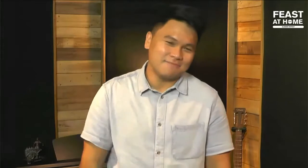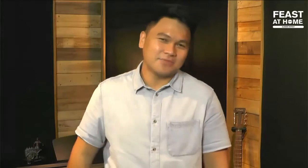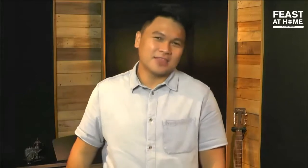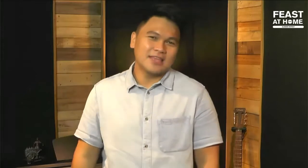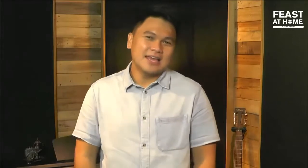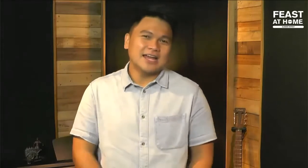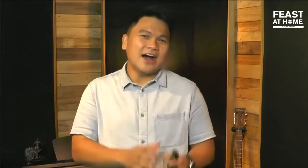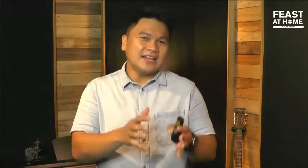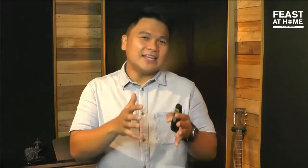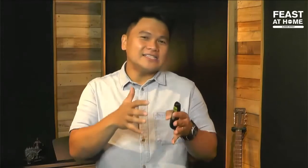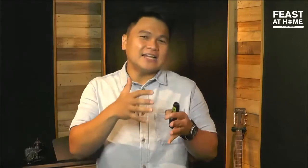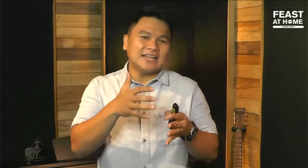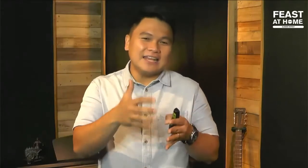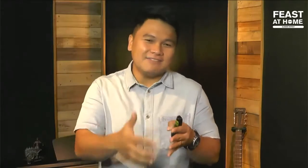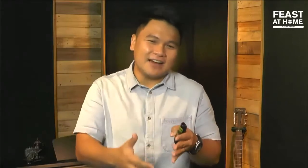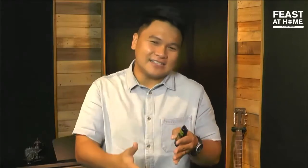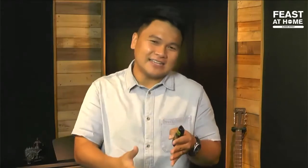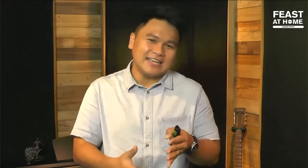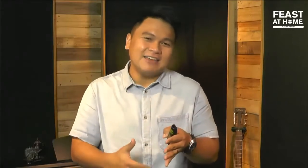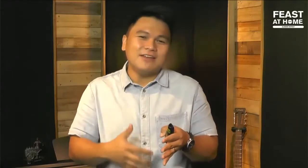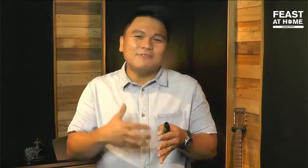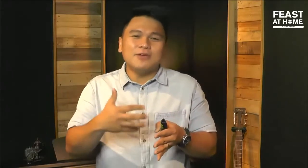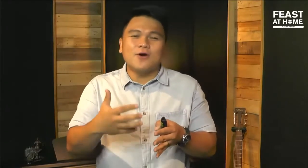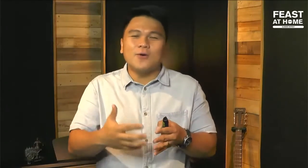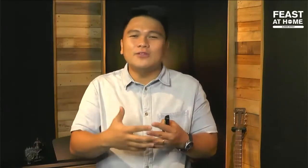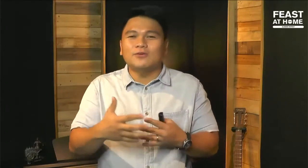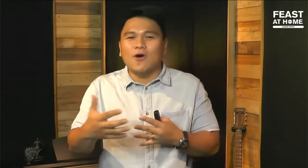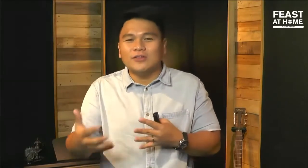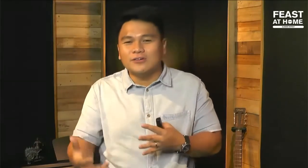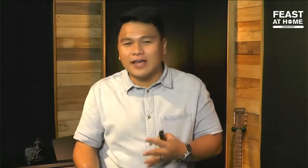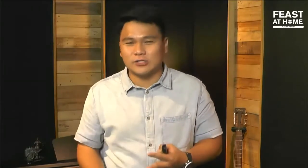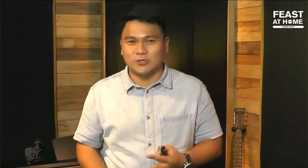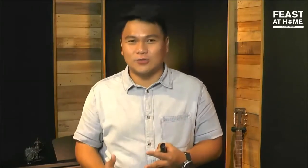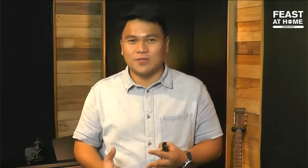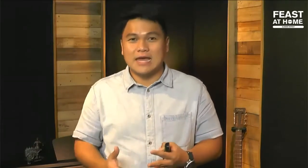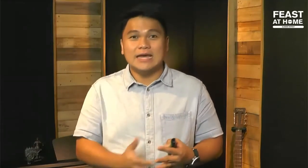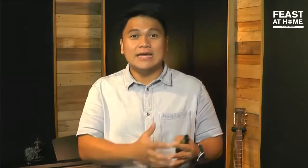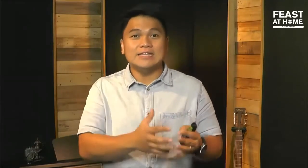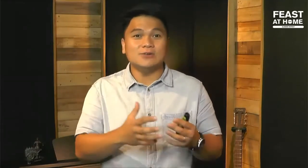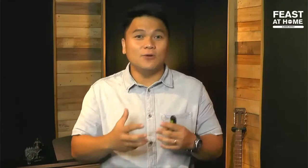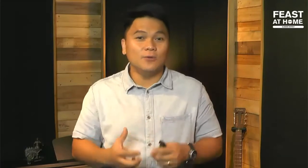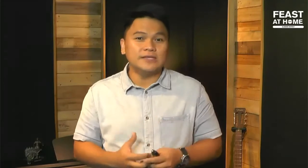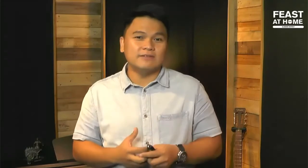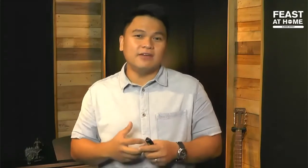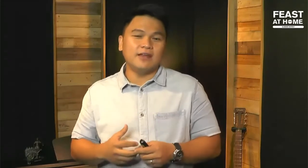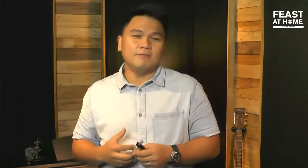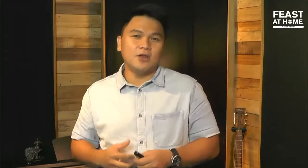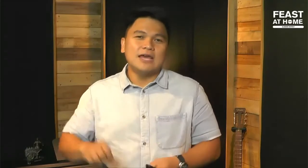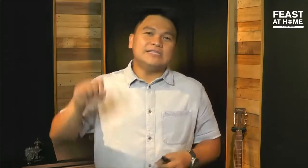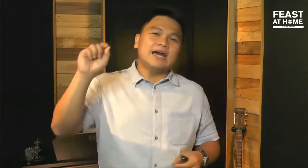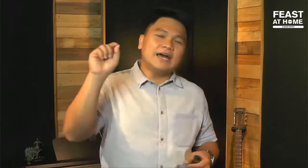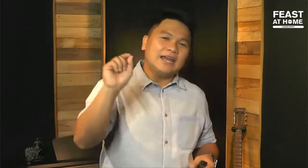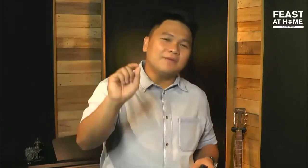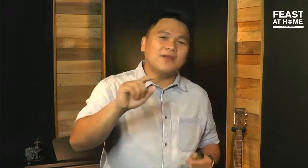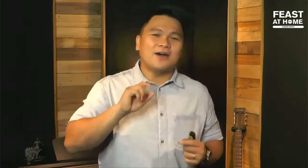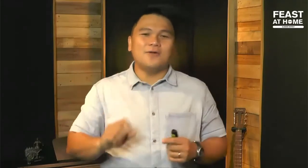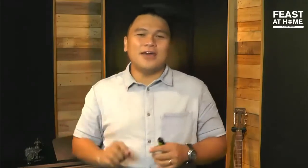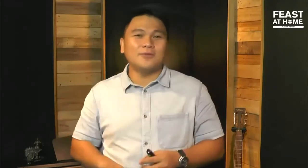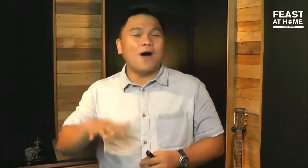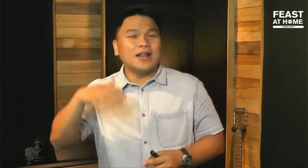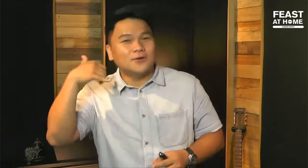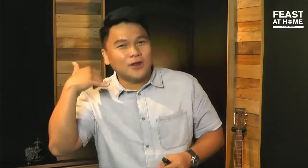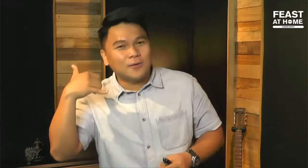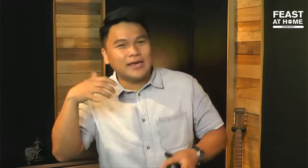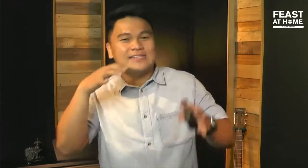din. God does not leave us, even if we go in the wrong direction. He is always available. Isang click mo lang